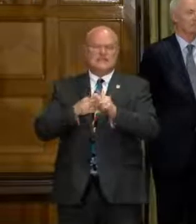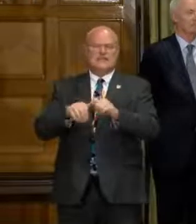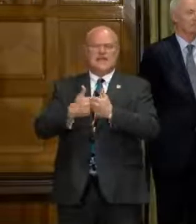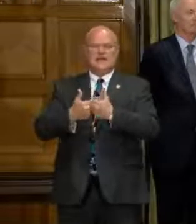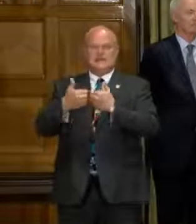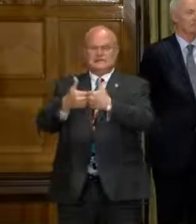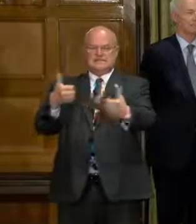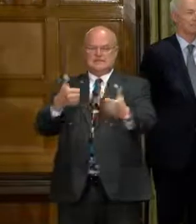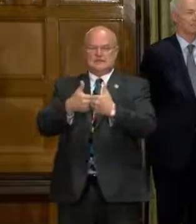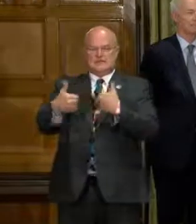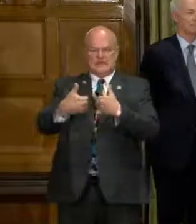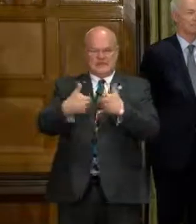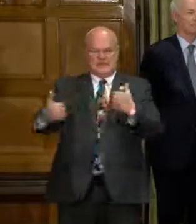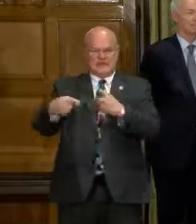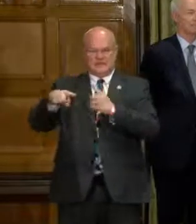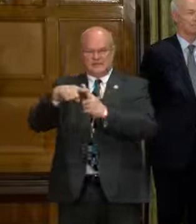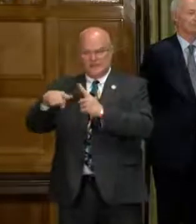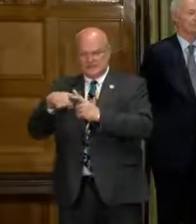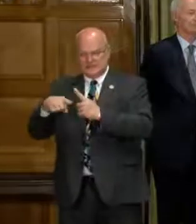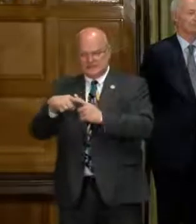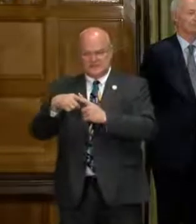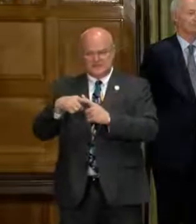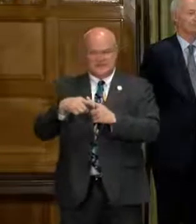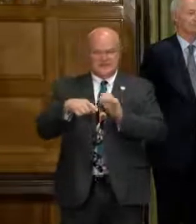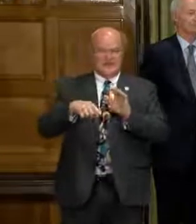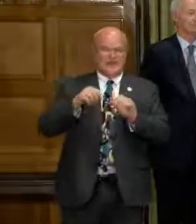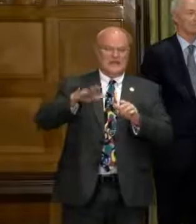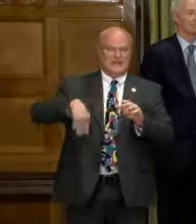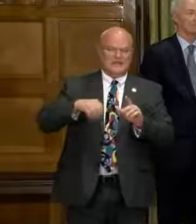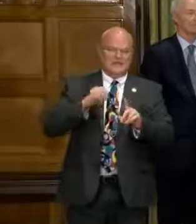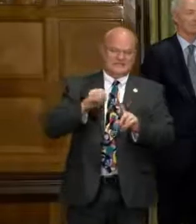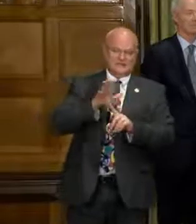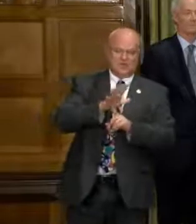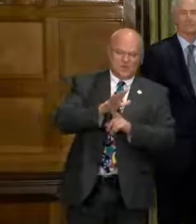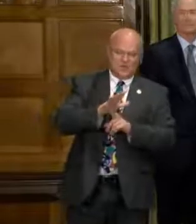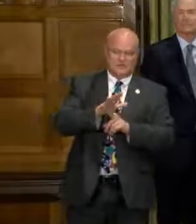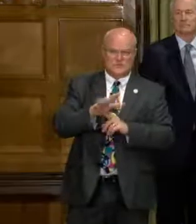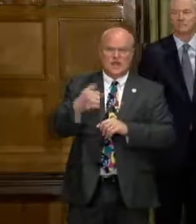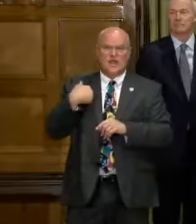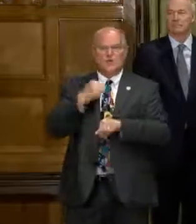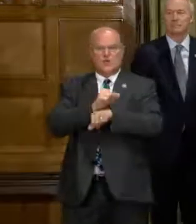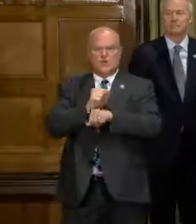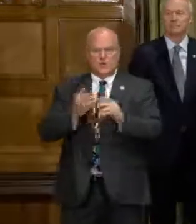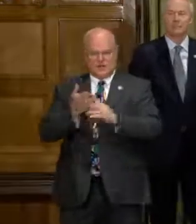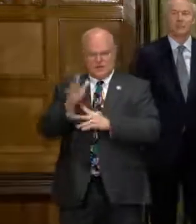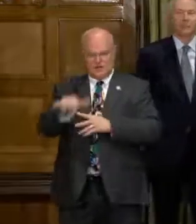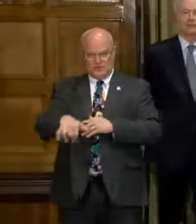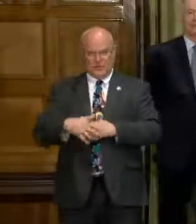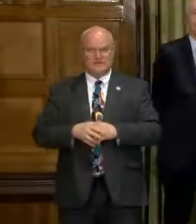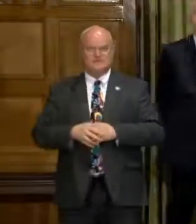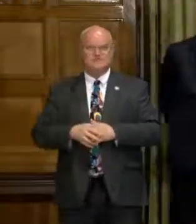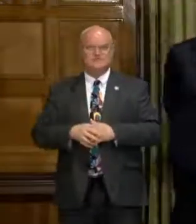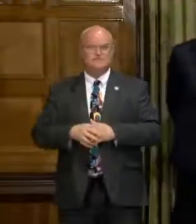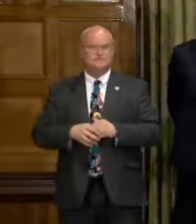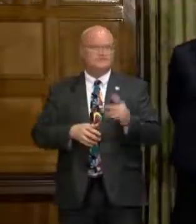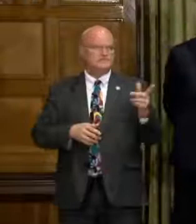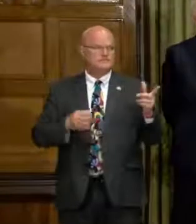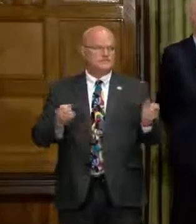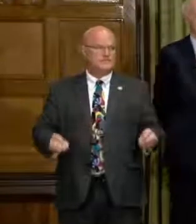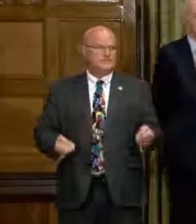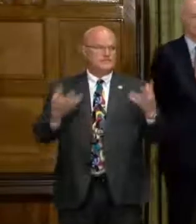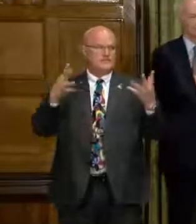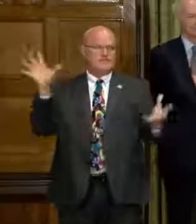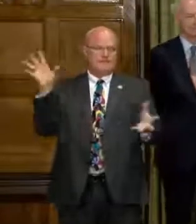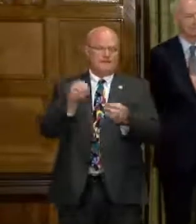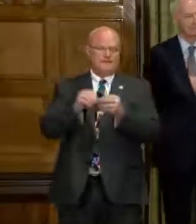how to segregate the positives from those who have not yet been exposed, and we're working through that. how many people in